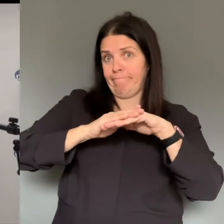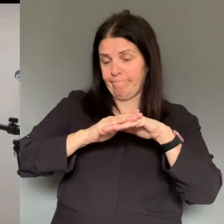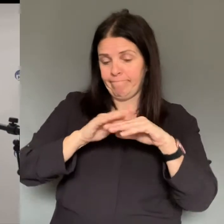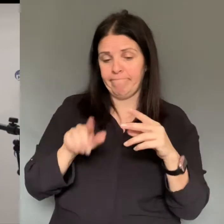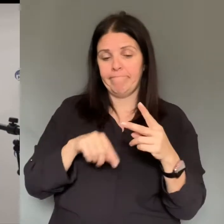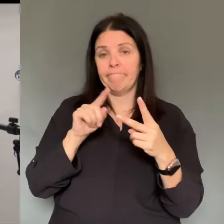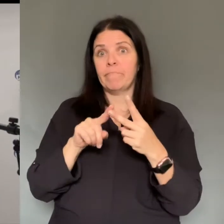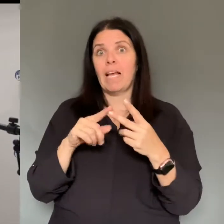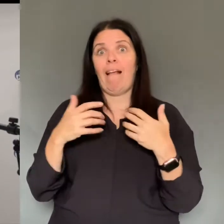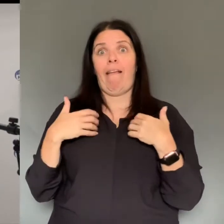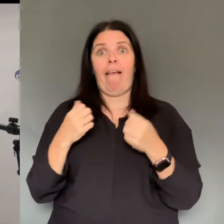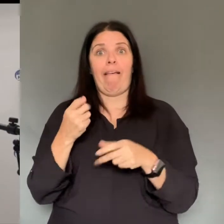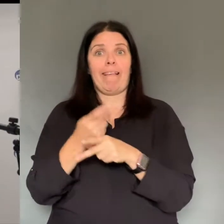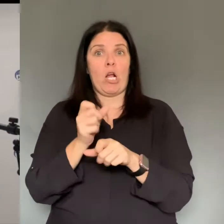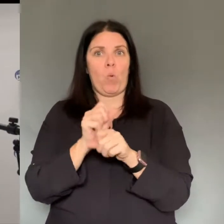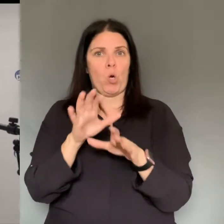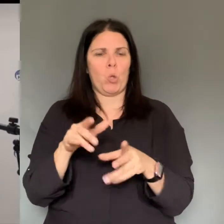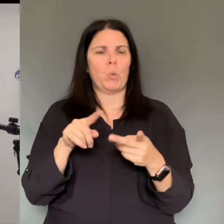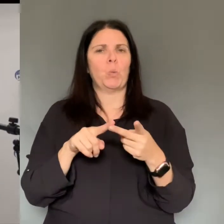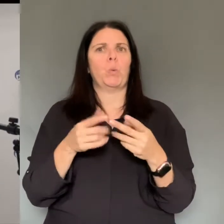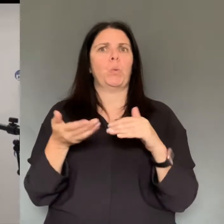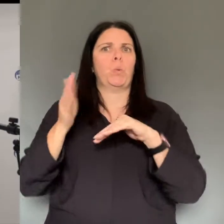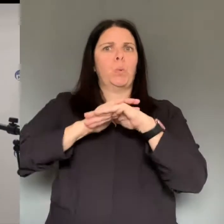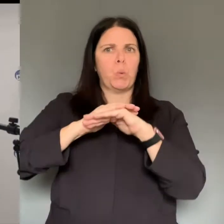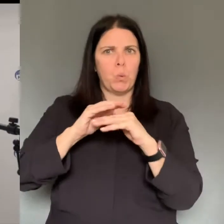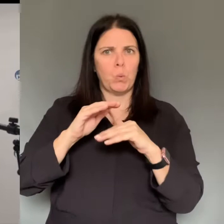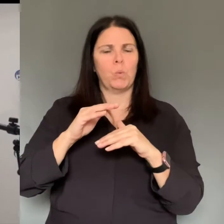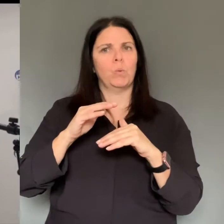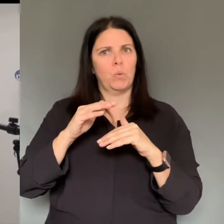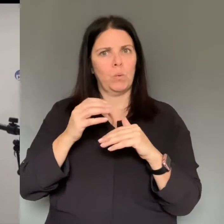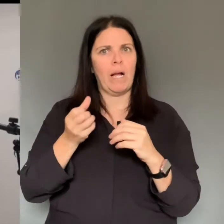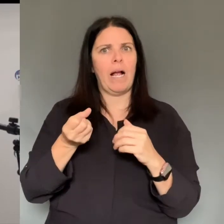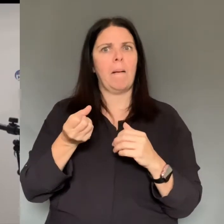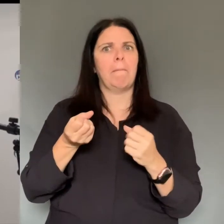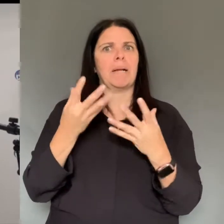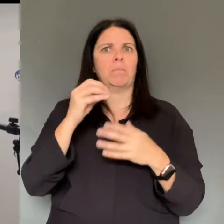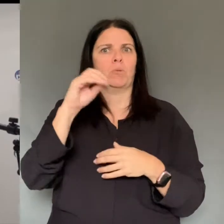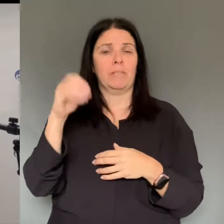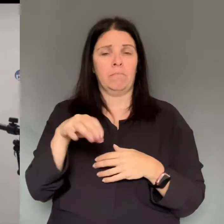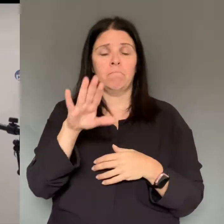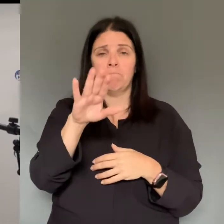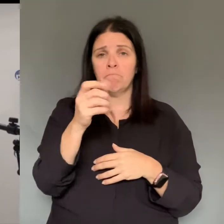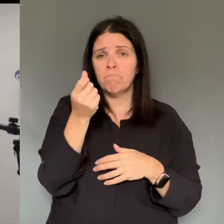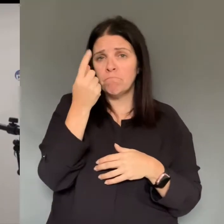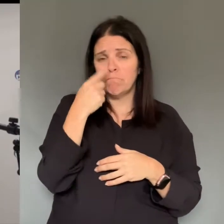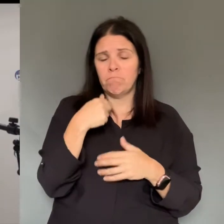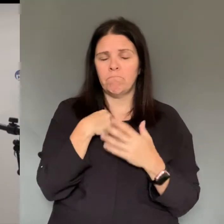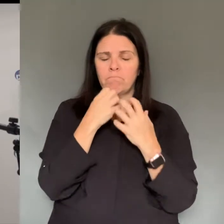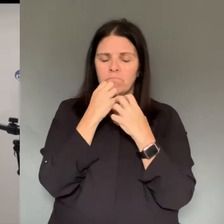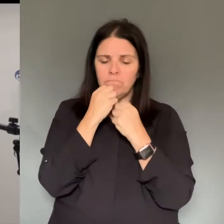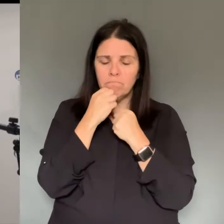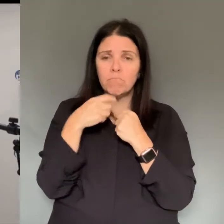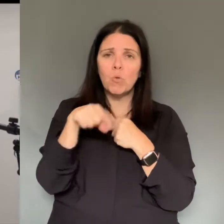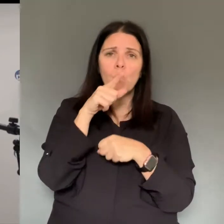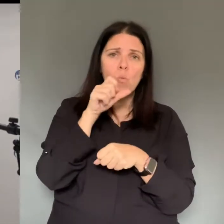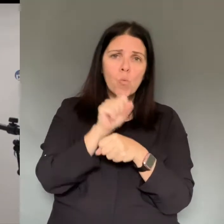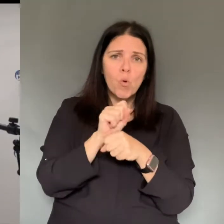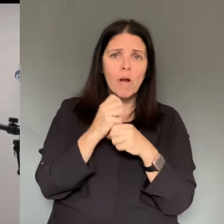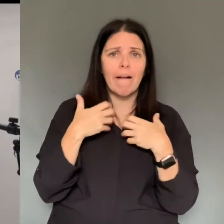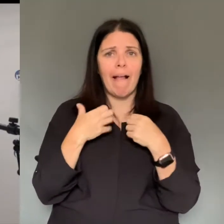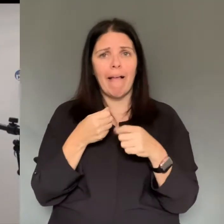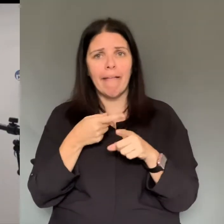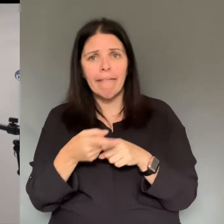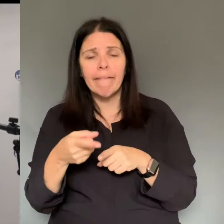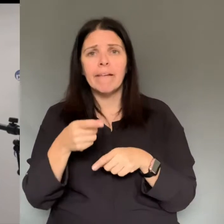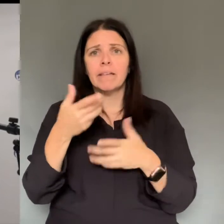cases, and the issue of healthcare worker and high number of confirmed cases in that group. As much as I appreciate the work